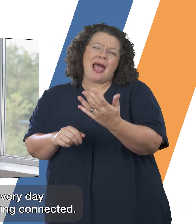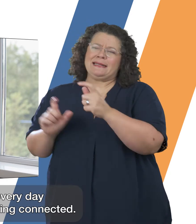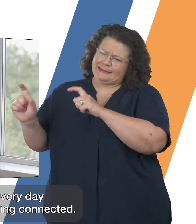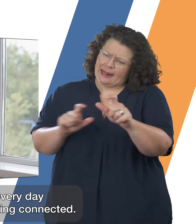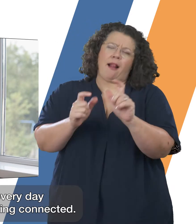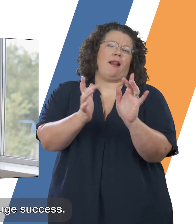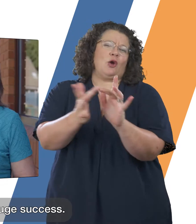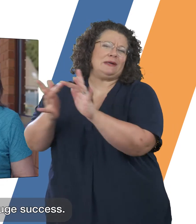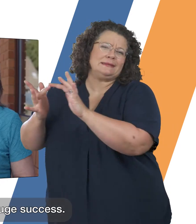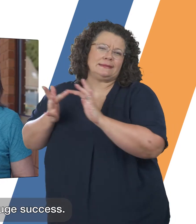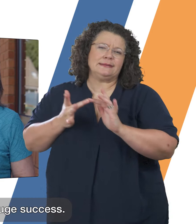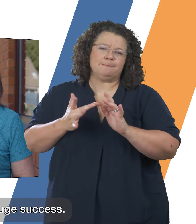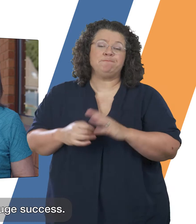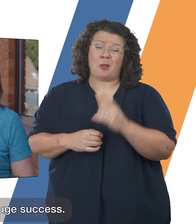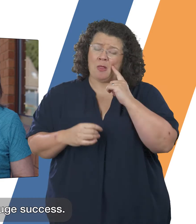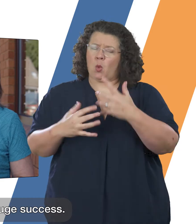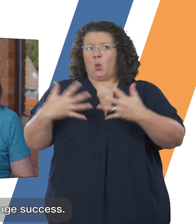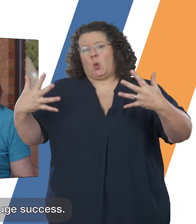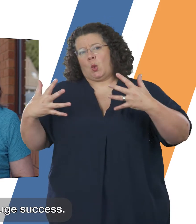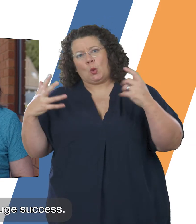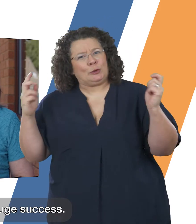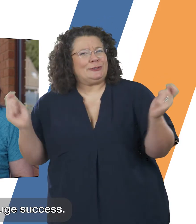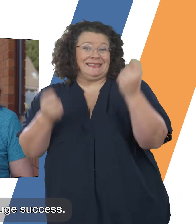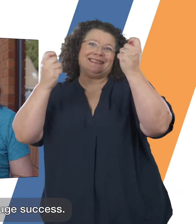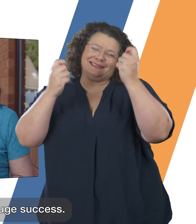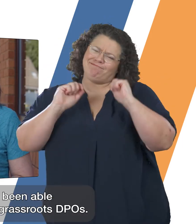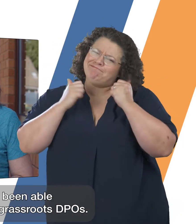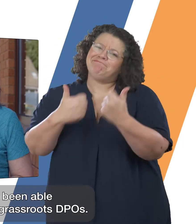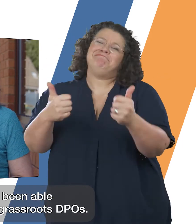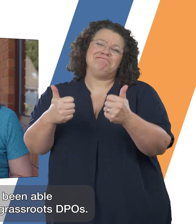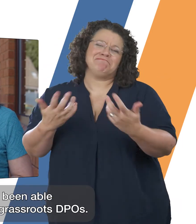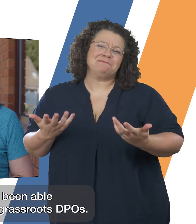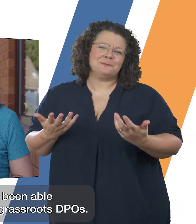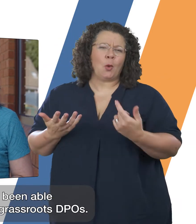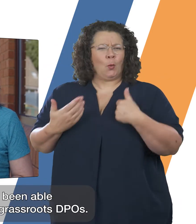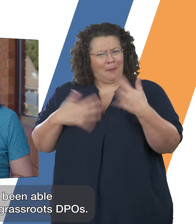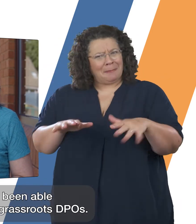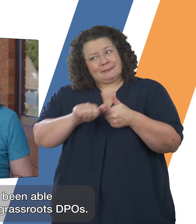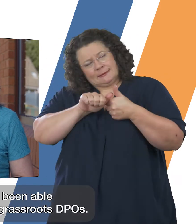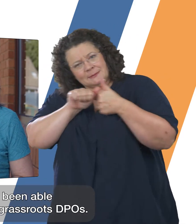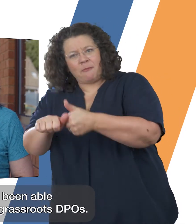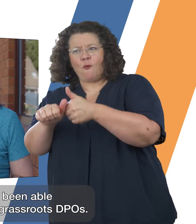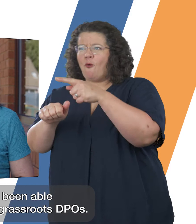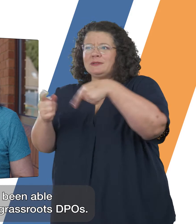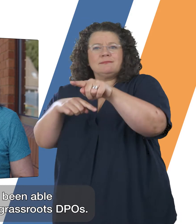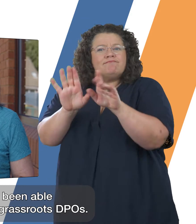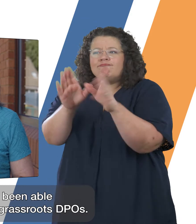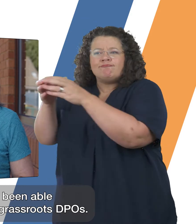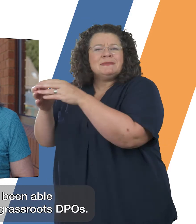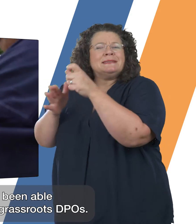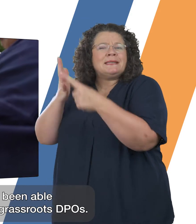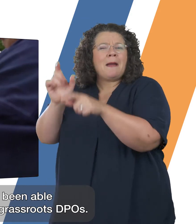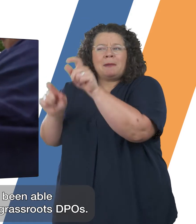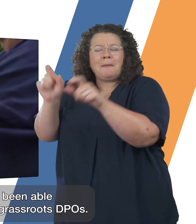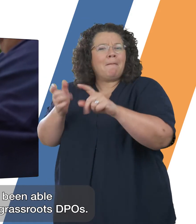keeping connected. I think it's been a huge success. We've been able to support